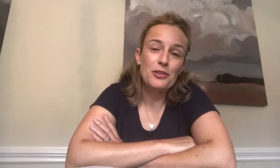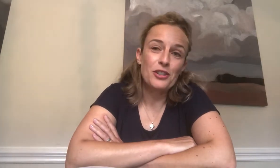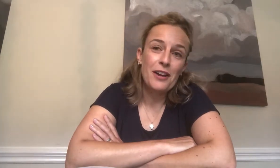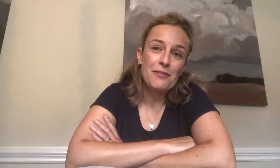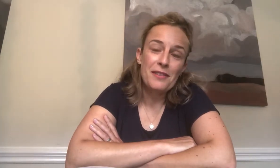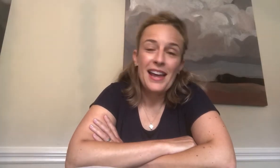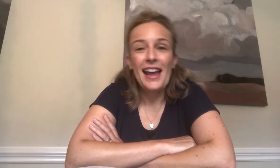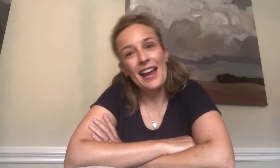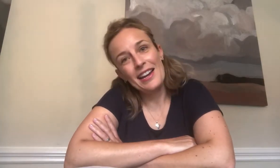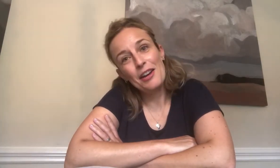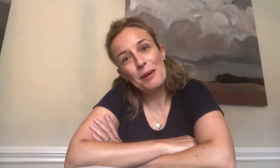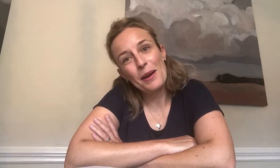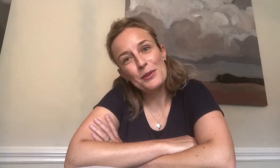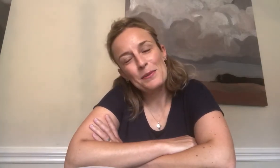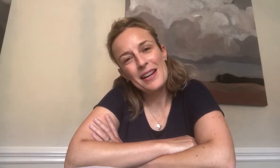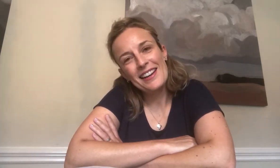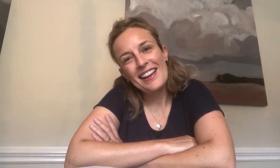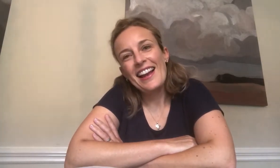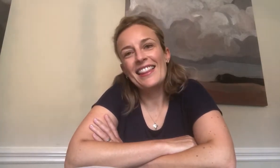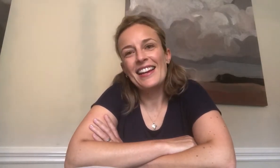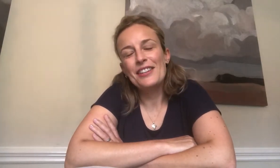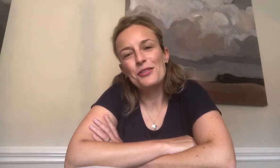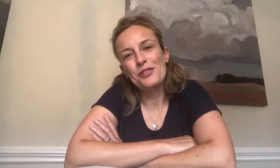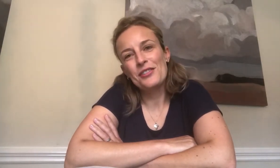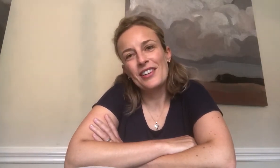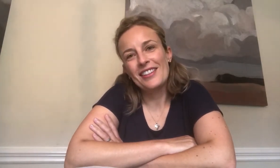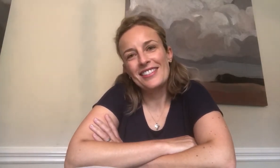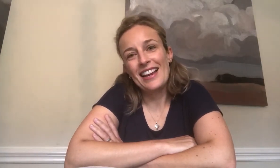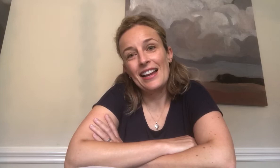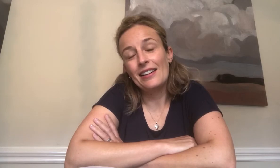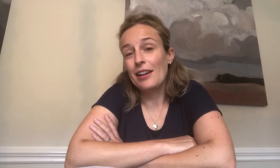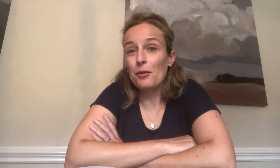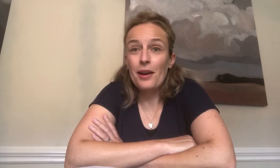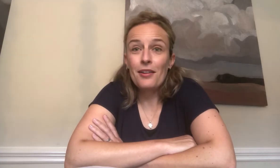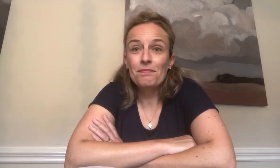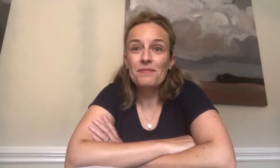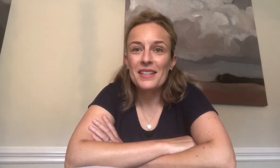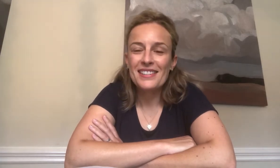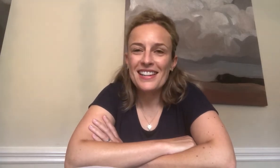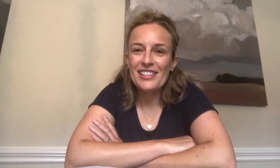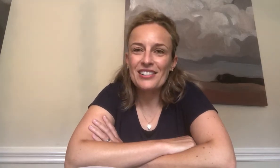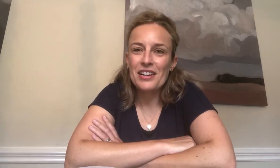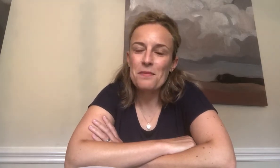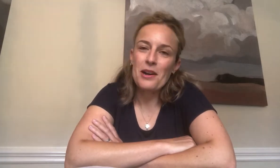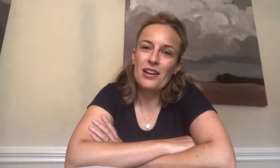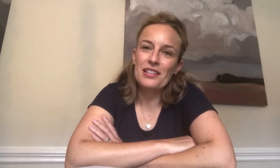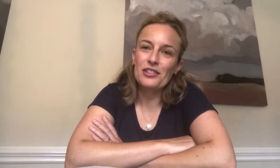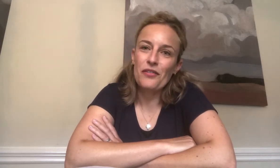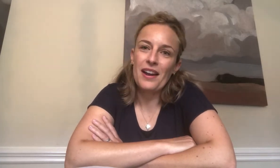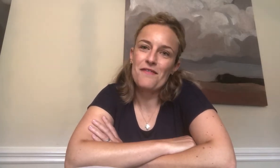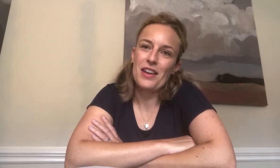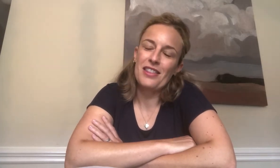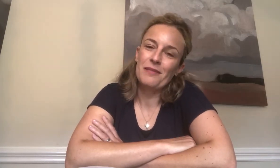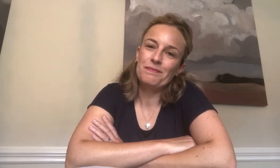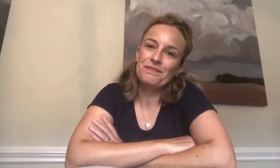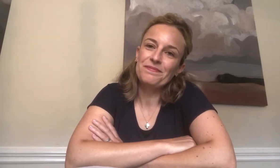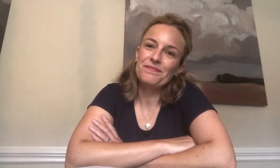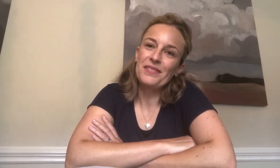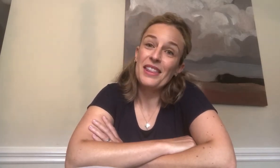Jeff and hearing Pastor Pete, and they introduced us, and here we are, 16 years later, married and serving at Faith. The